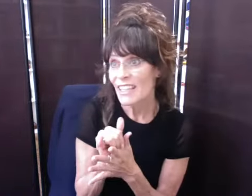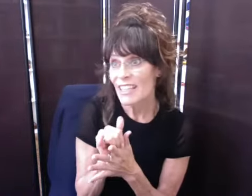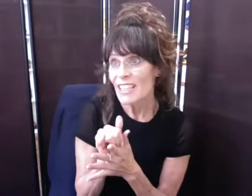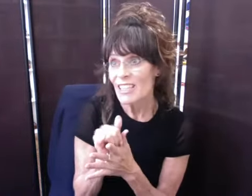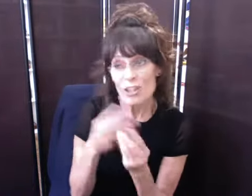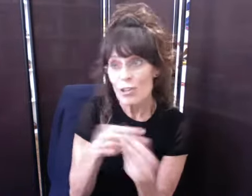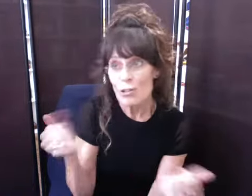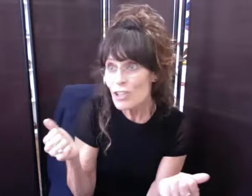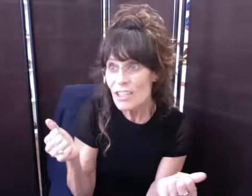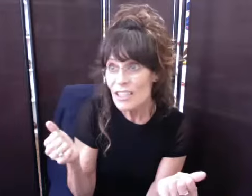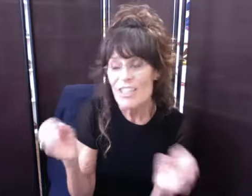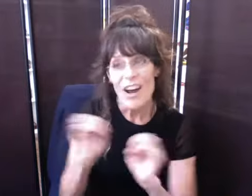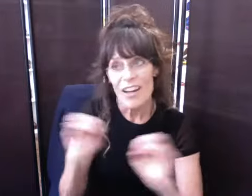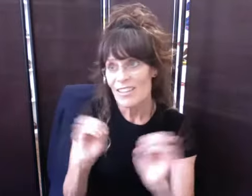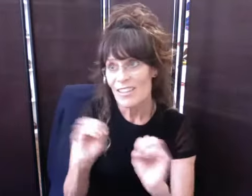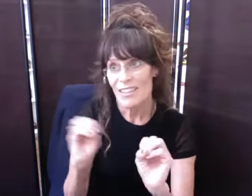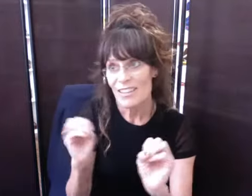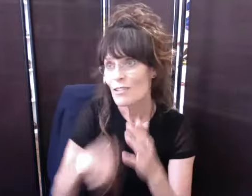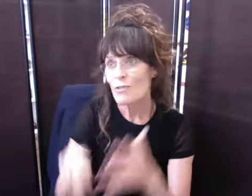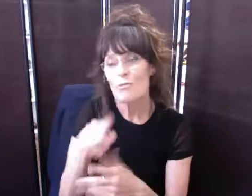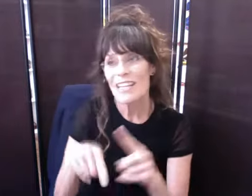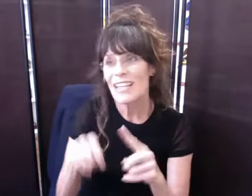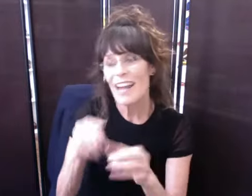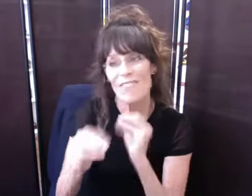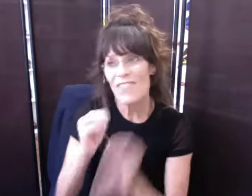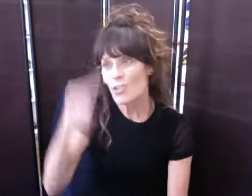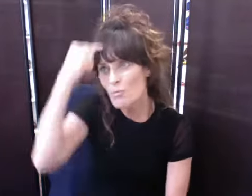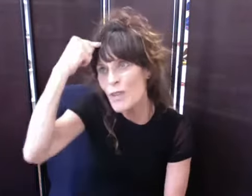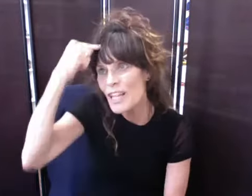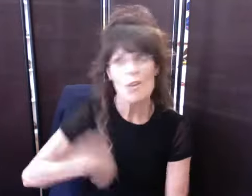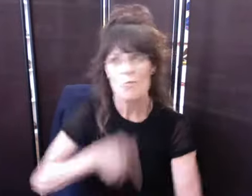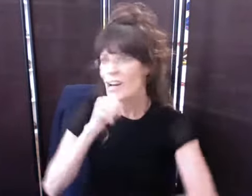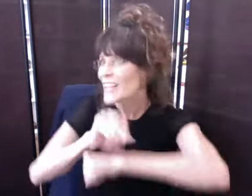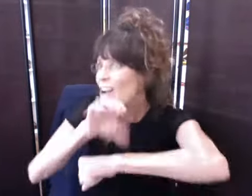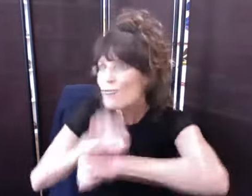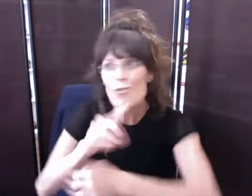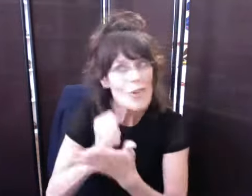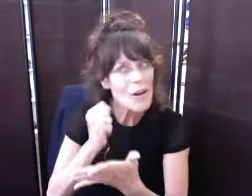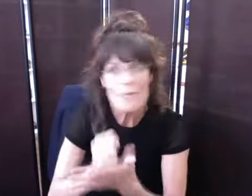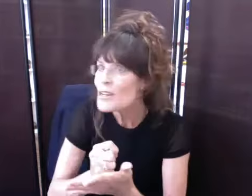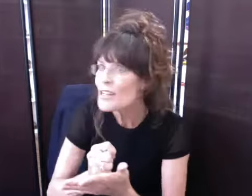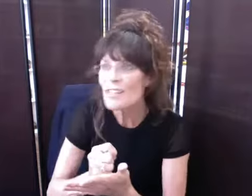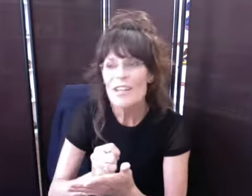either. We can't fix your brain. We're not counselors. We're not therapists. We're not psychiatrists. We're not psychologists. That's not what we